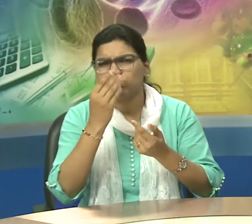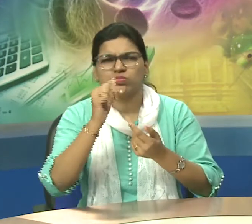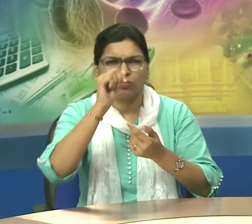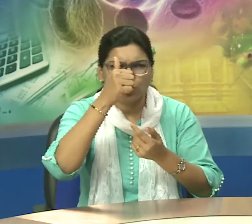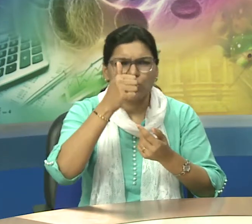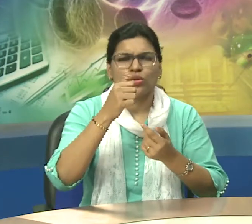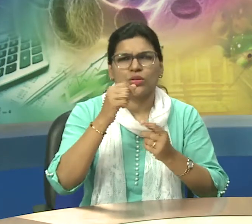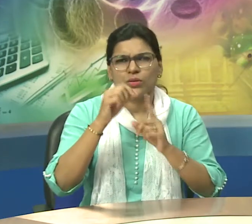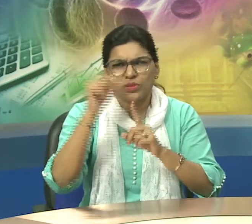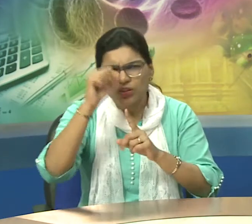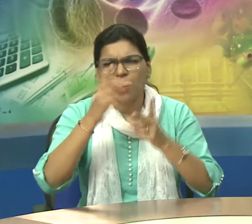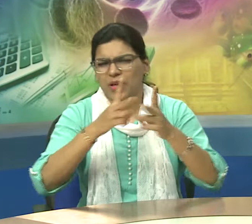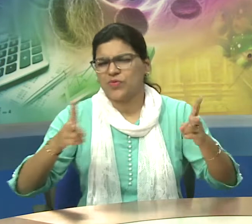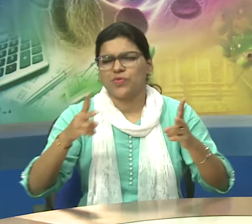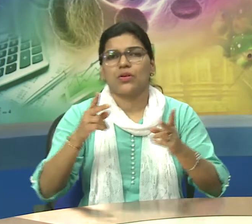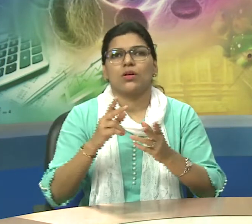religious procession,